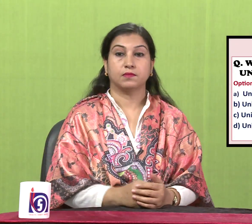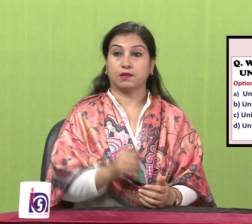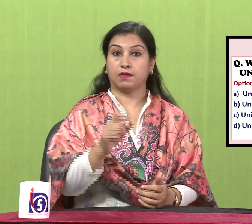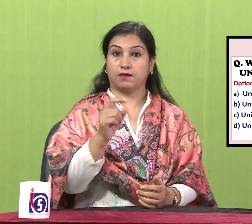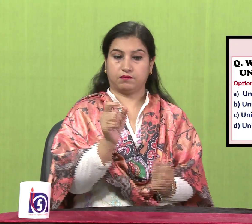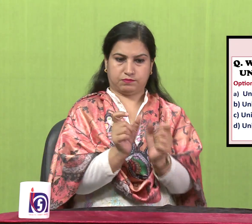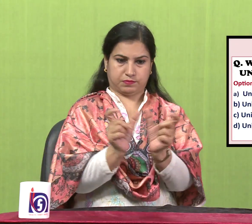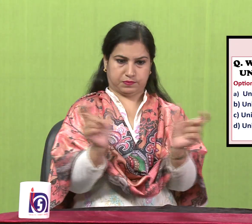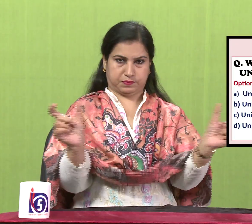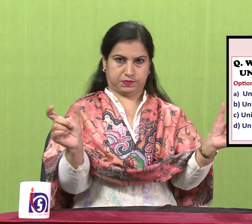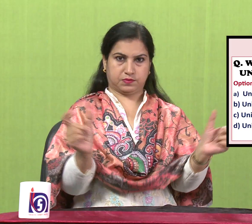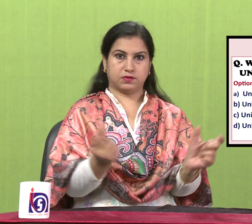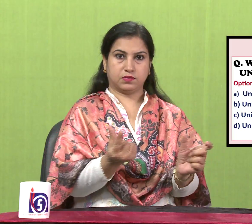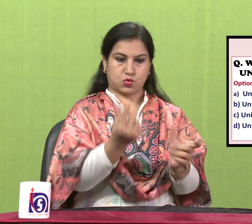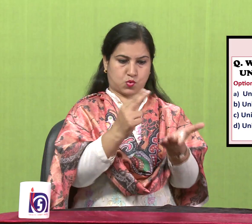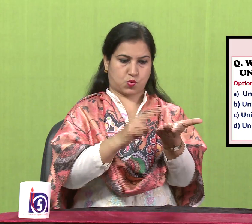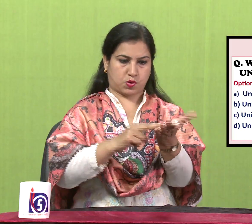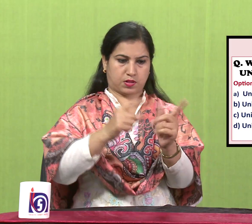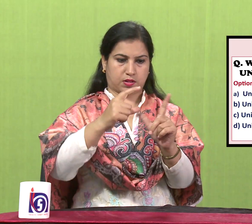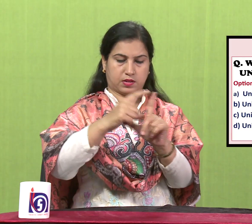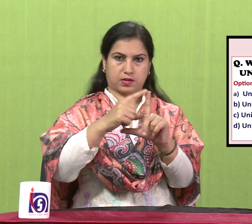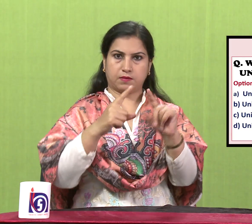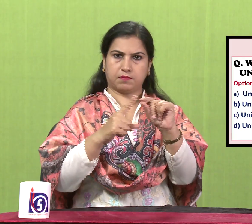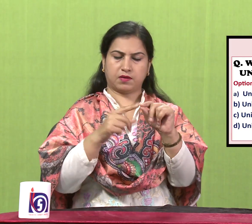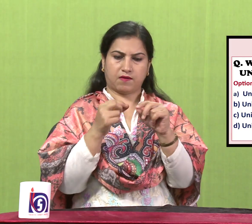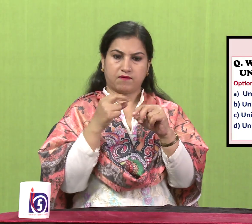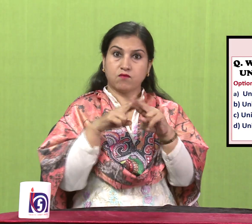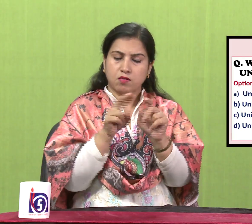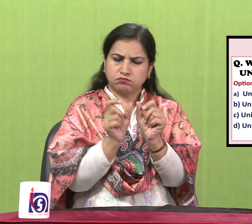First question, what is the full form of UNDP?